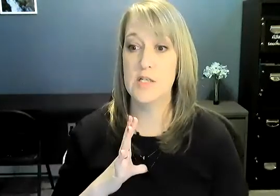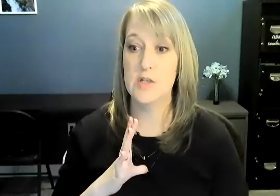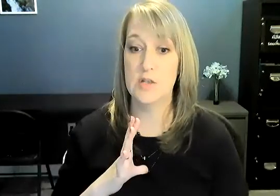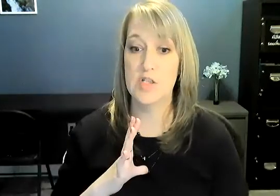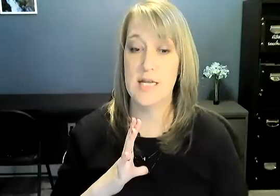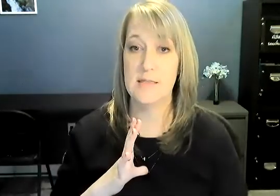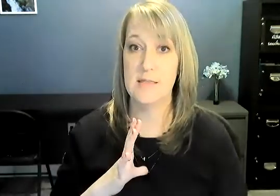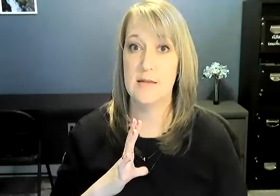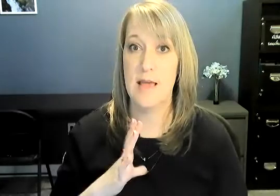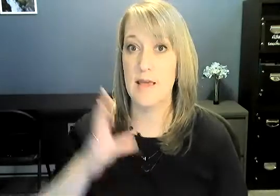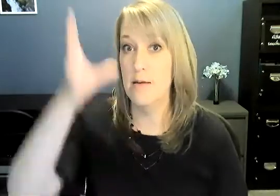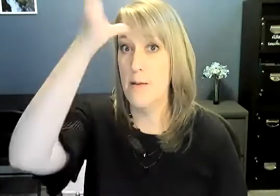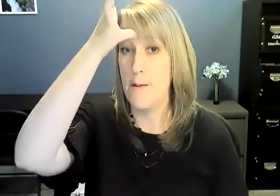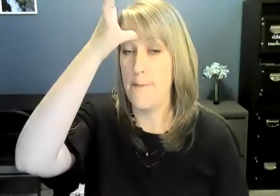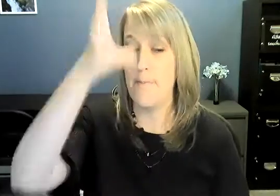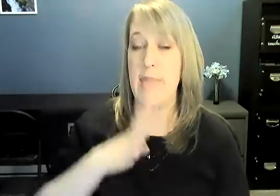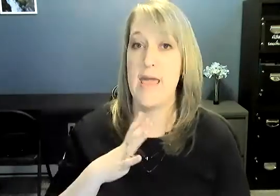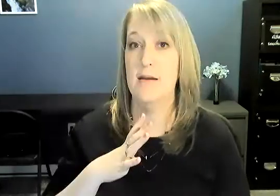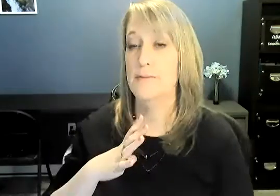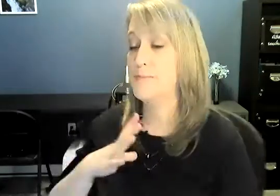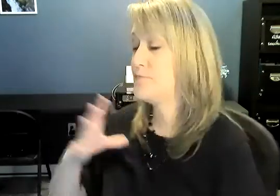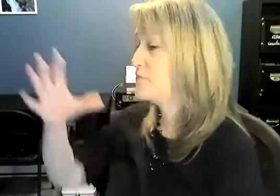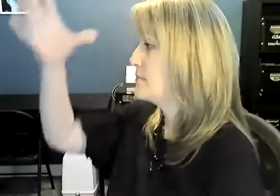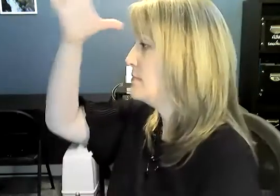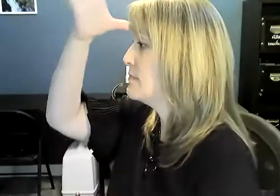your chest, okay? Man.